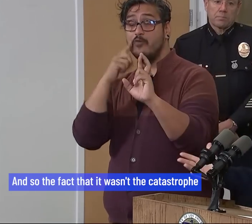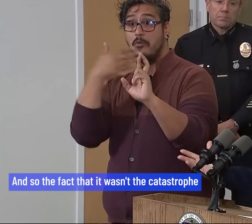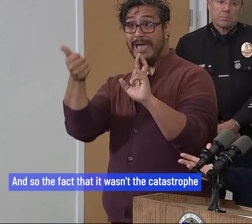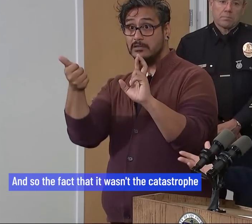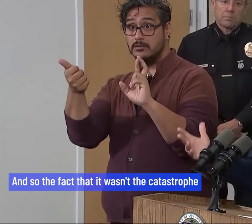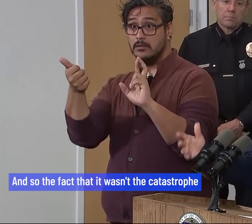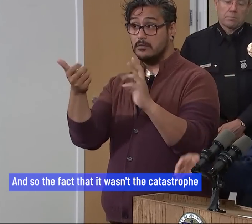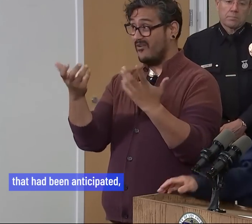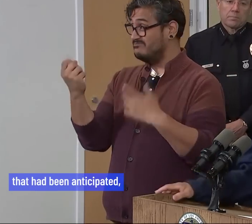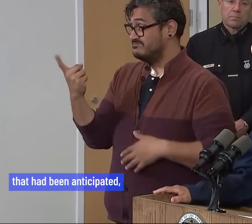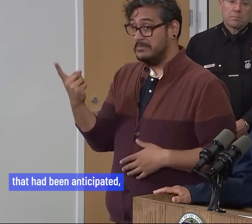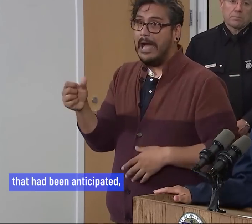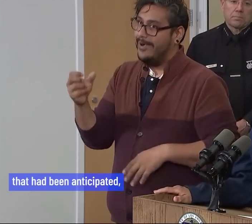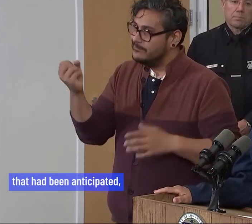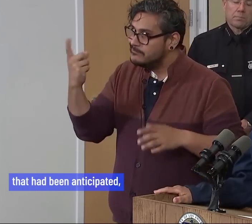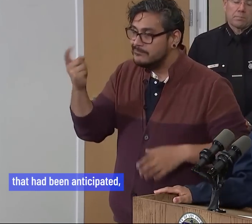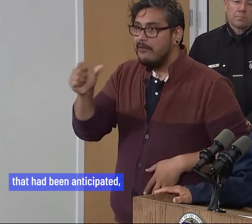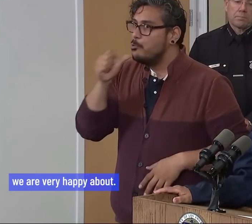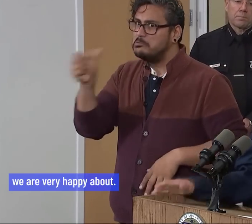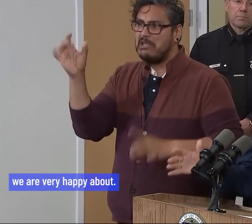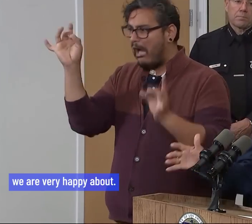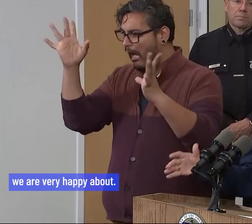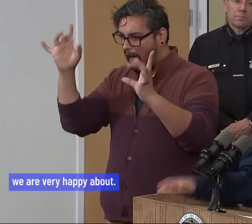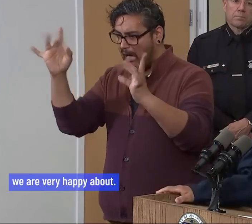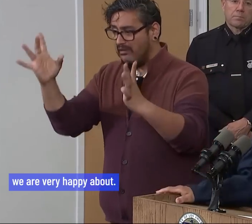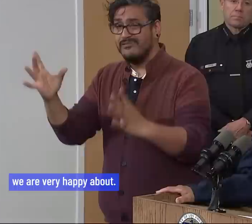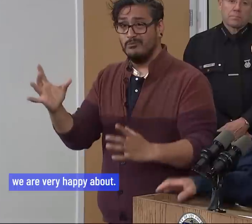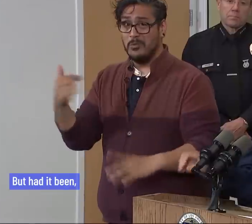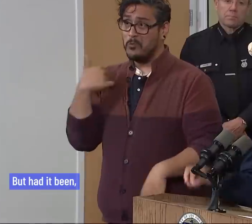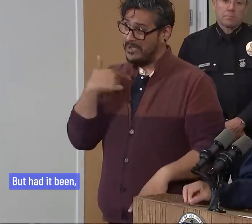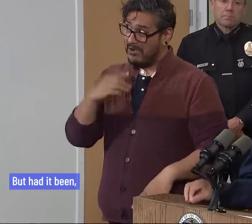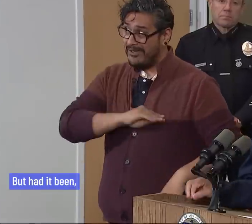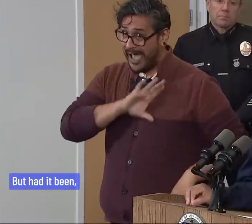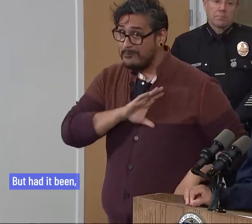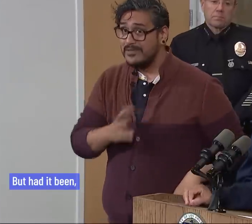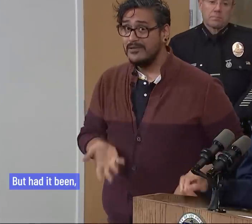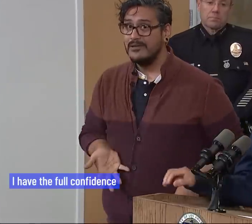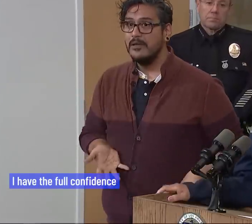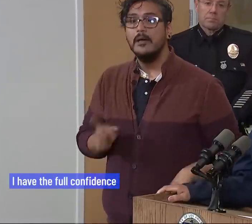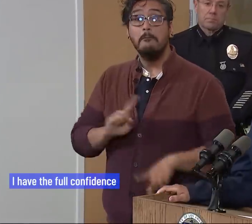wasn't the catastrophe that had been anticipated, we are very happy about, but had it